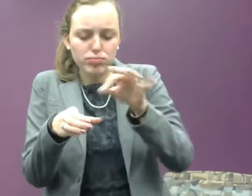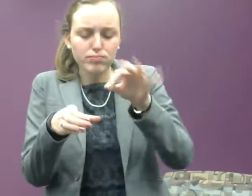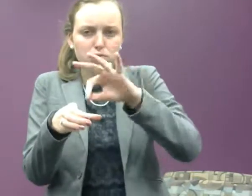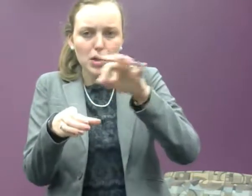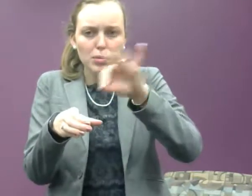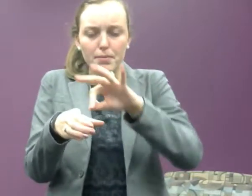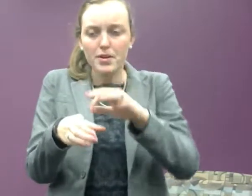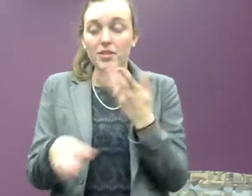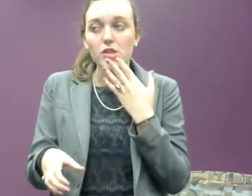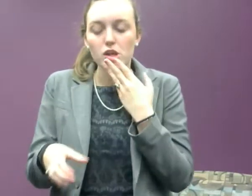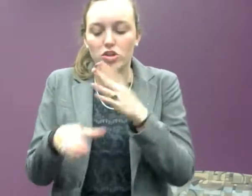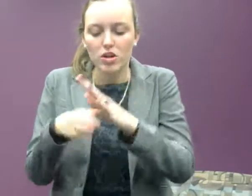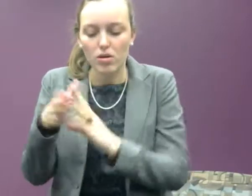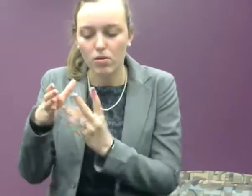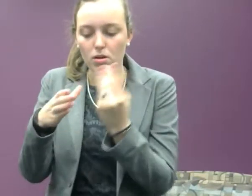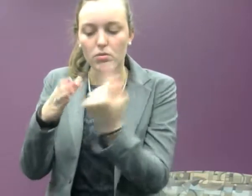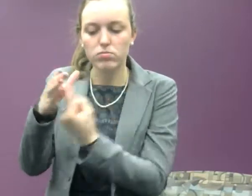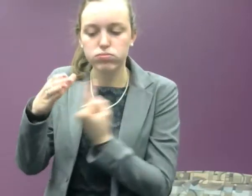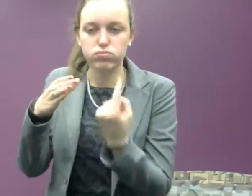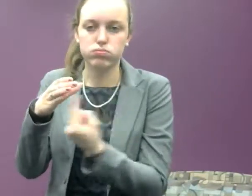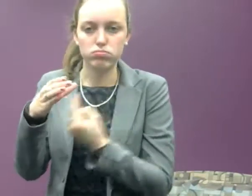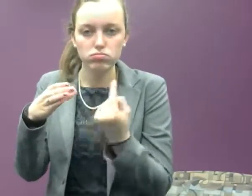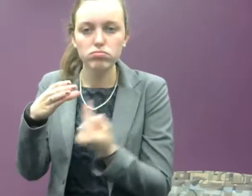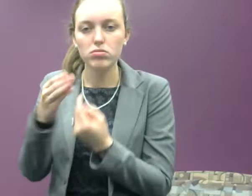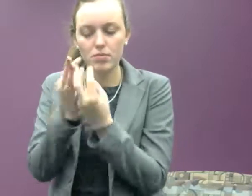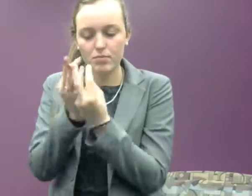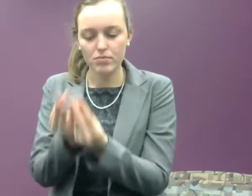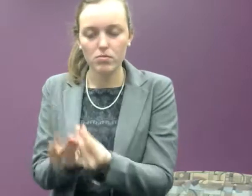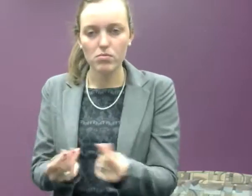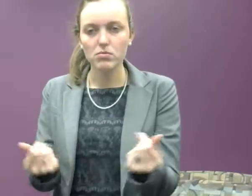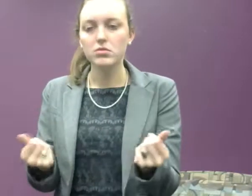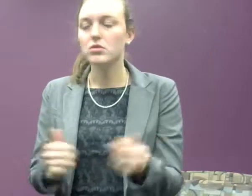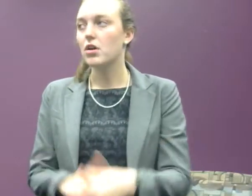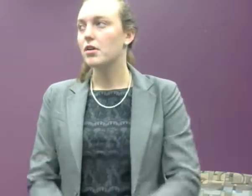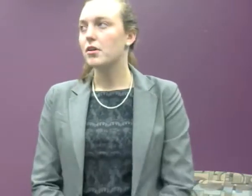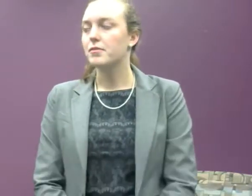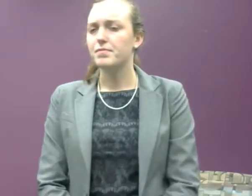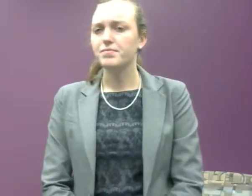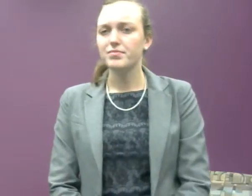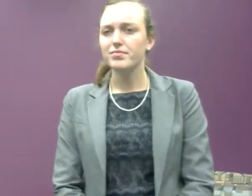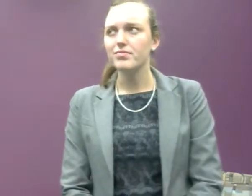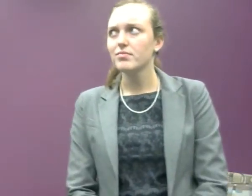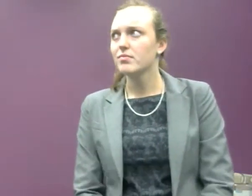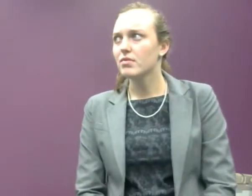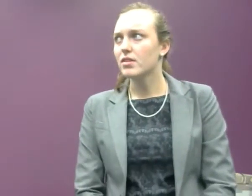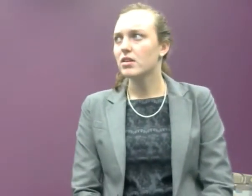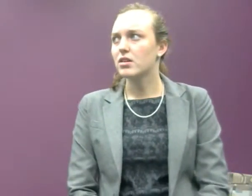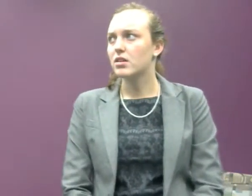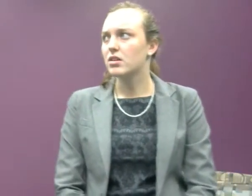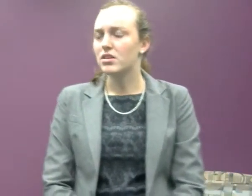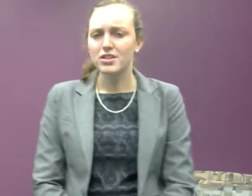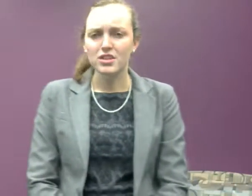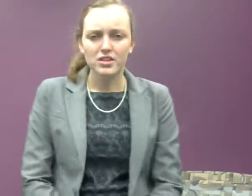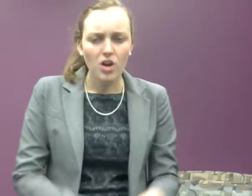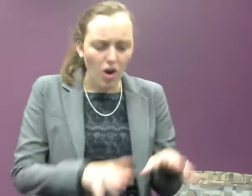the solution? Now we have a solution. Now what's holding the dye up there between the water molecules?